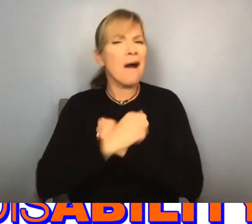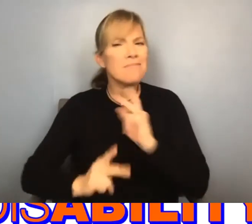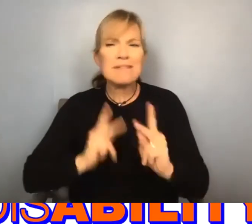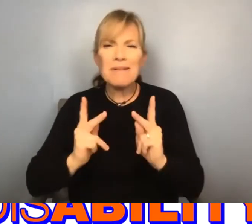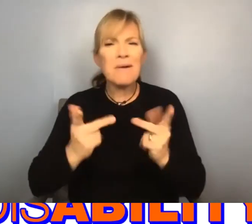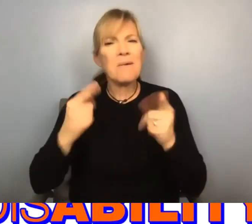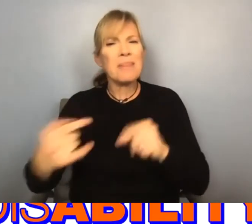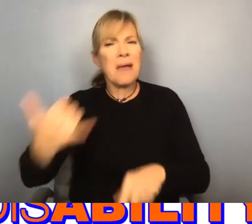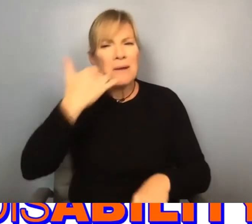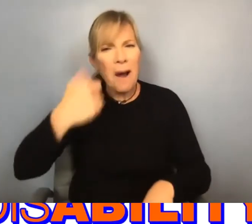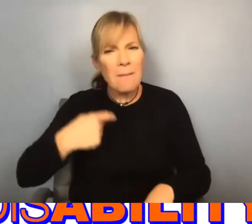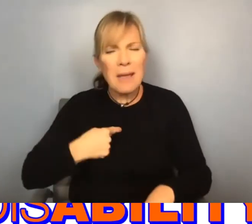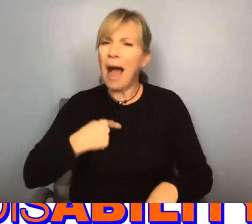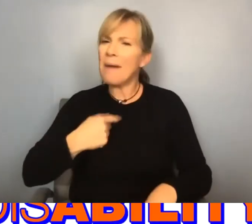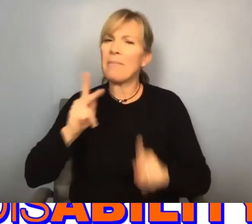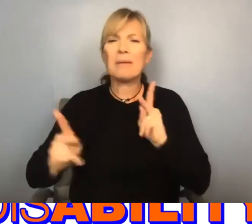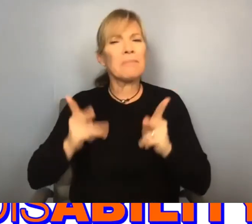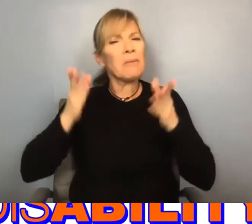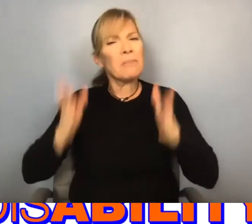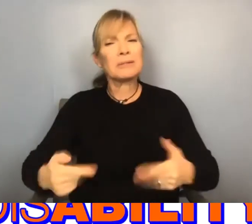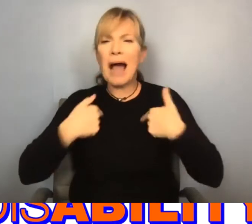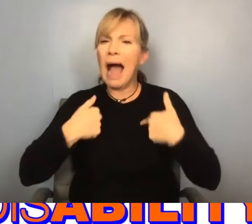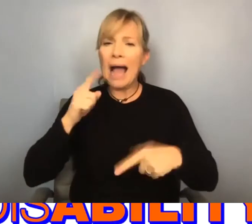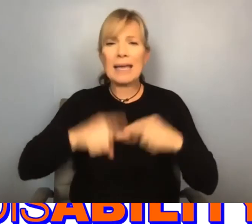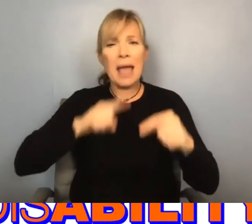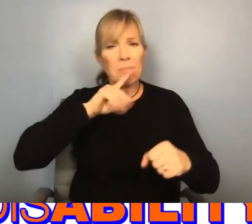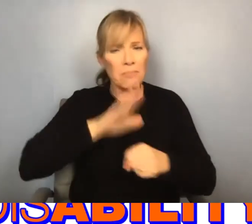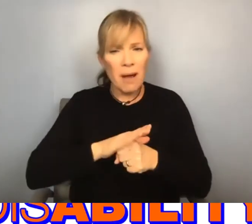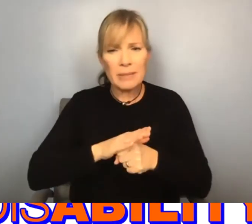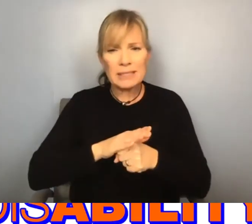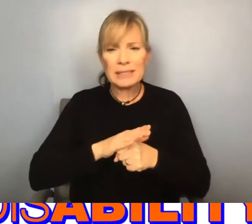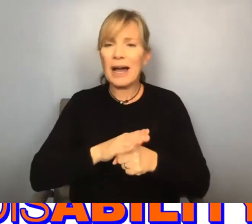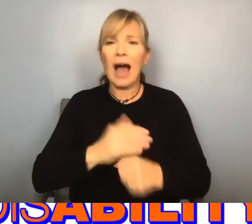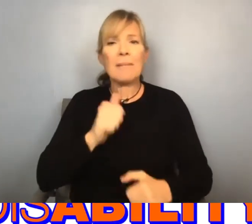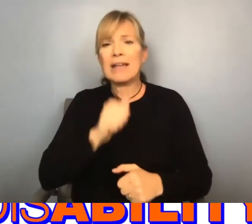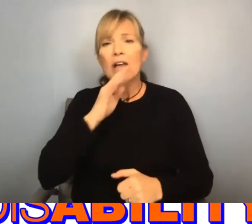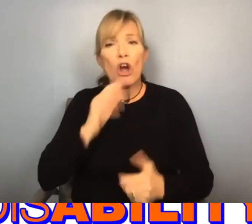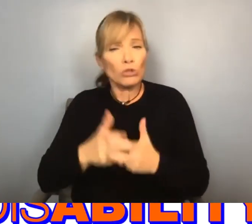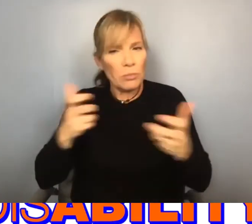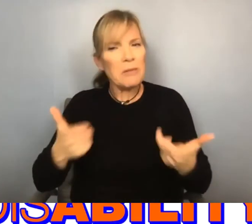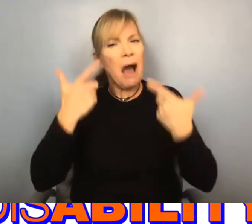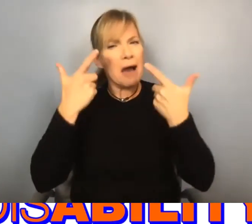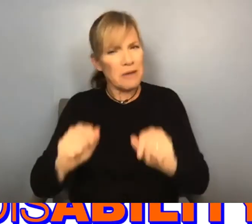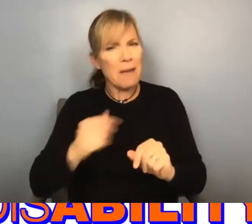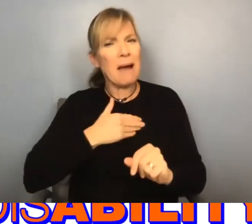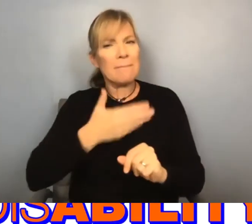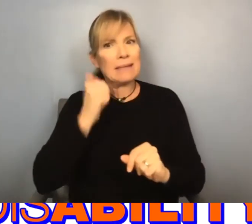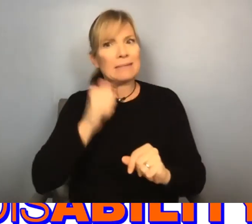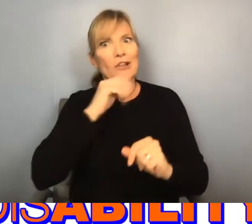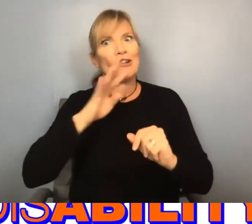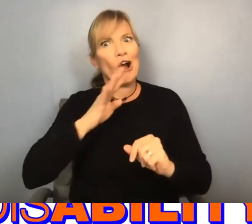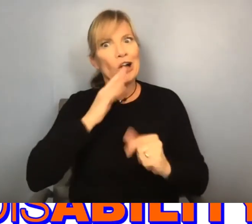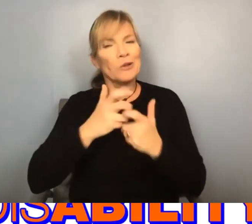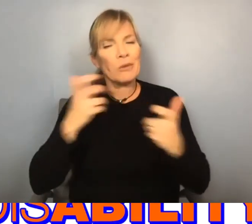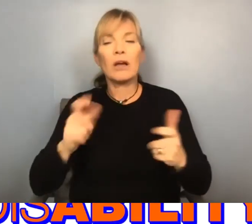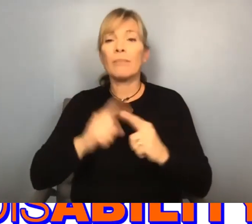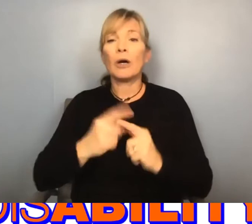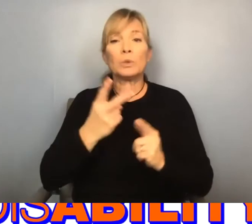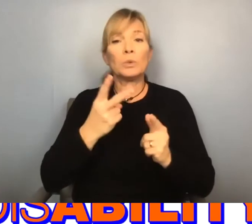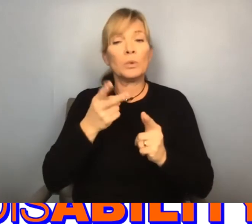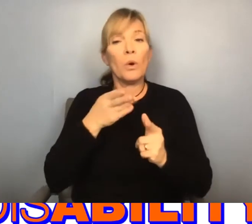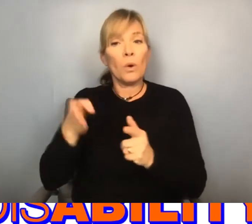When they call me, I'm a people person. Can't promise I might not talk too much, but I'll try my best. So, the two main ways